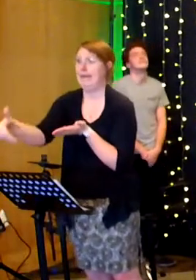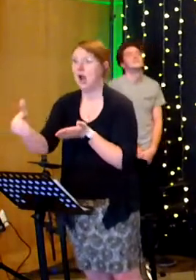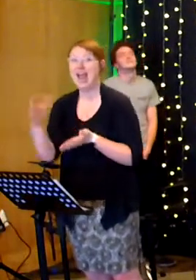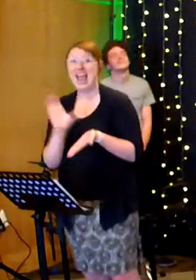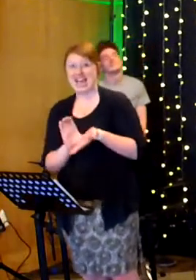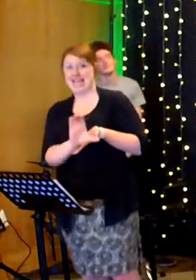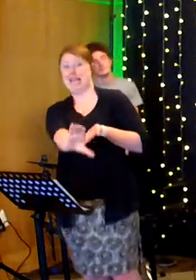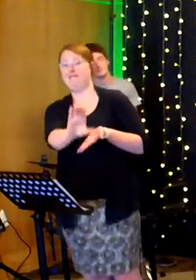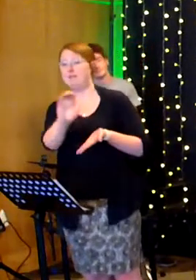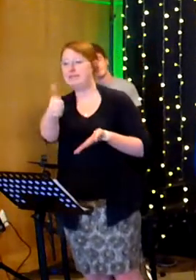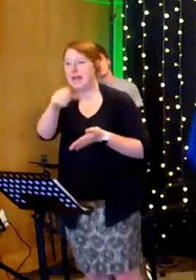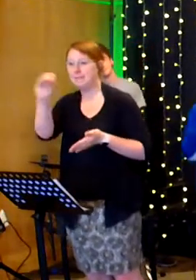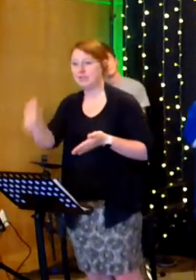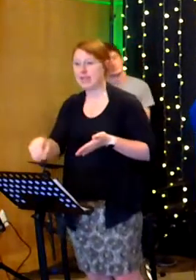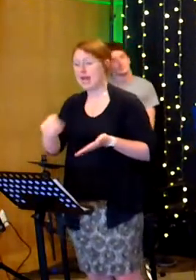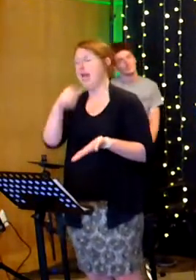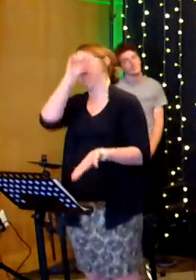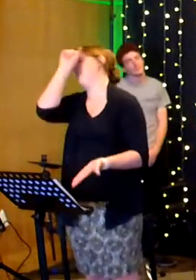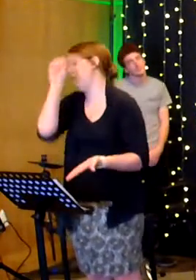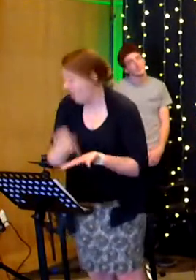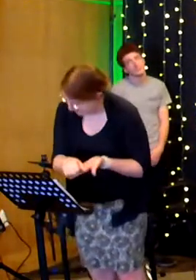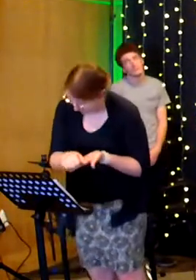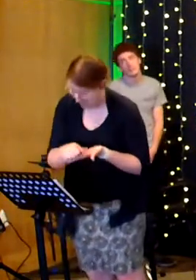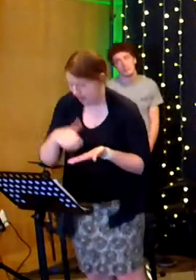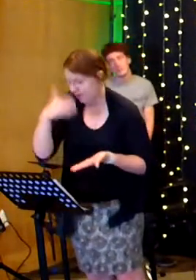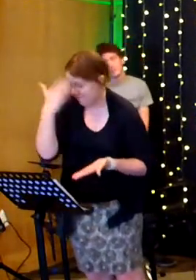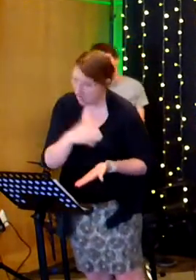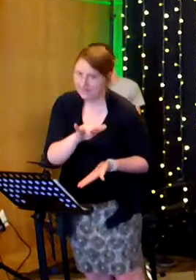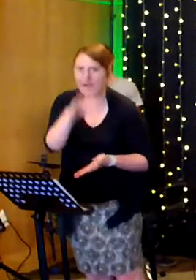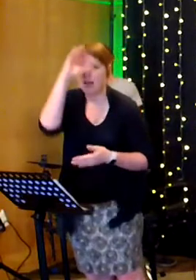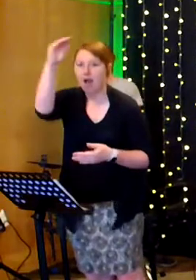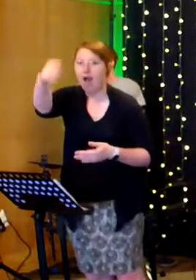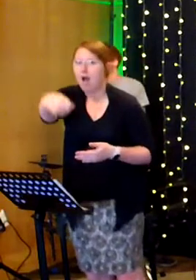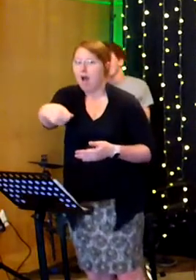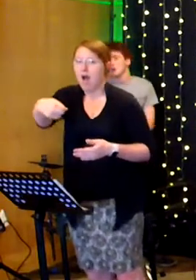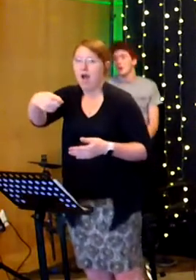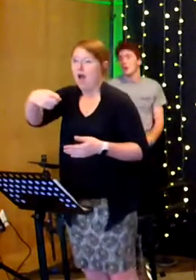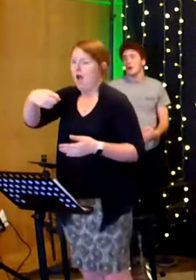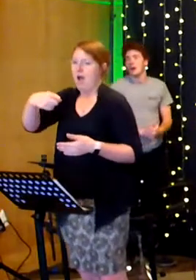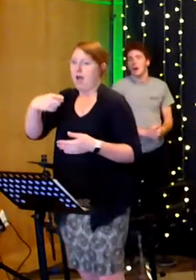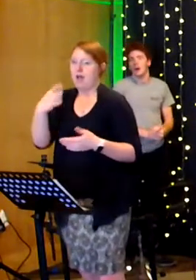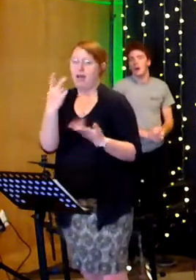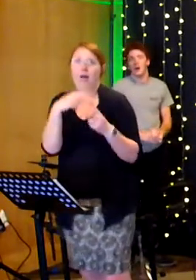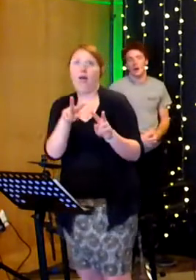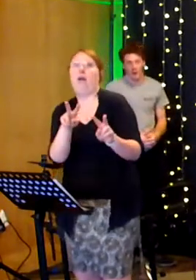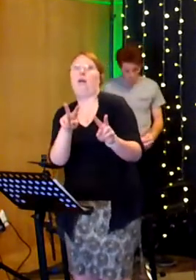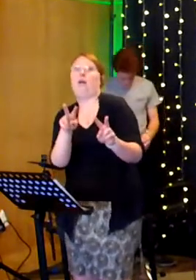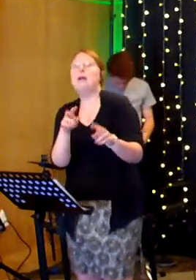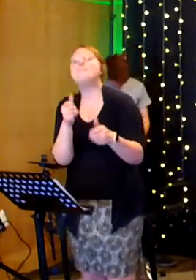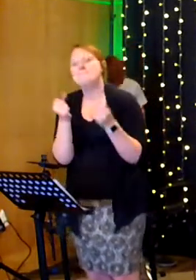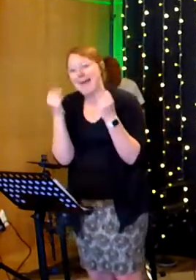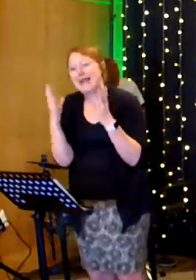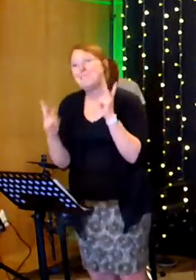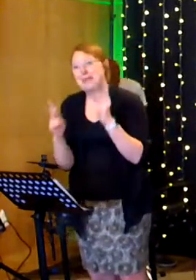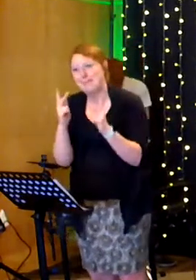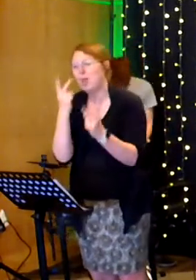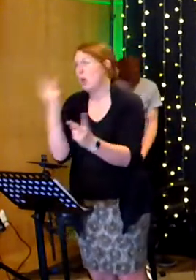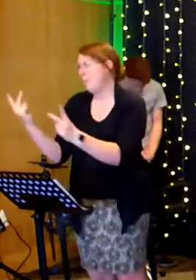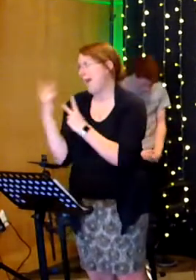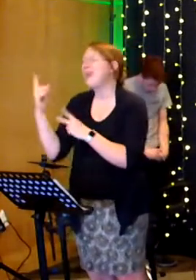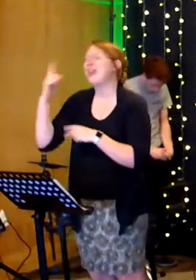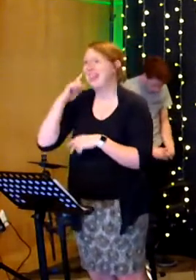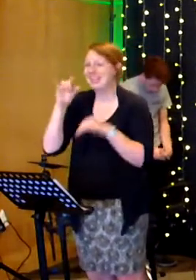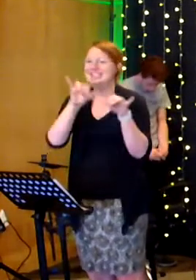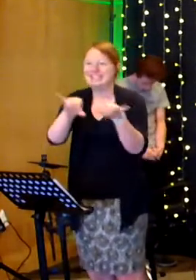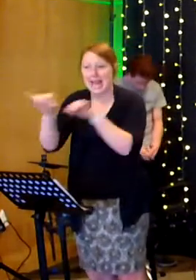10% as he fell down before this priest, Melchizedek, who was, many theologians consider a Christophany. He was